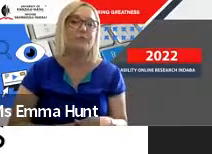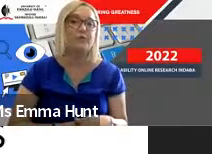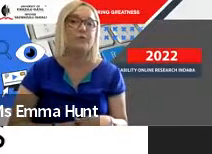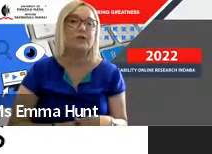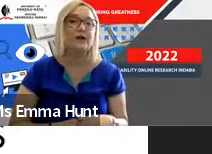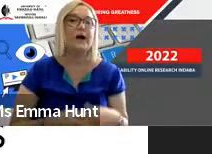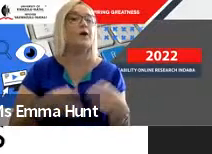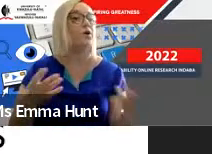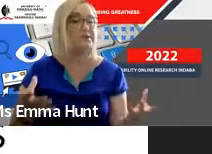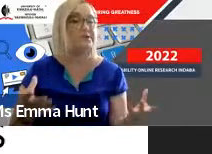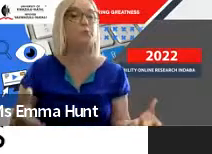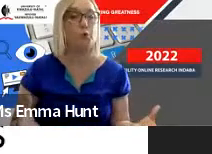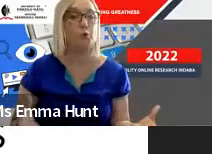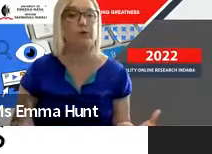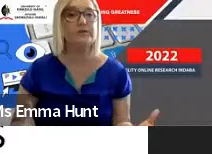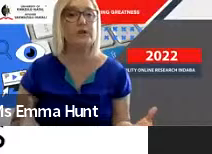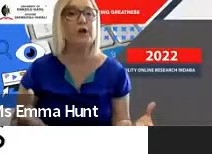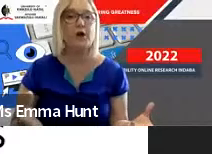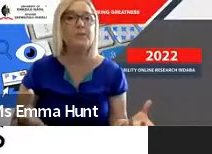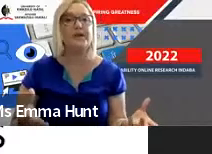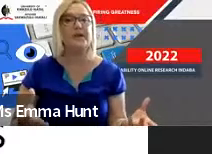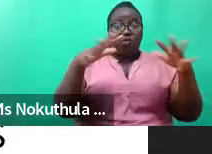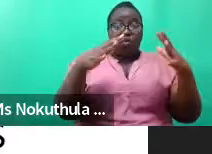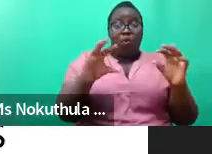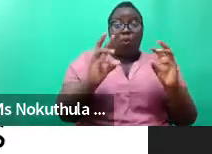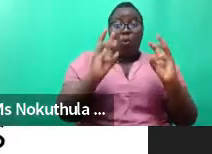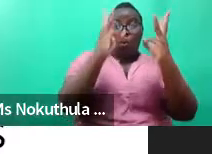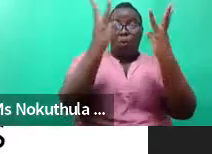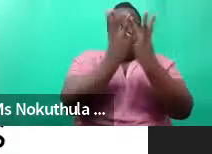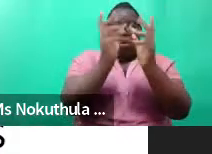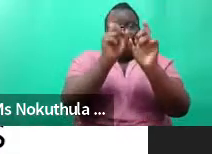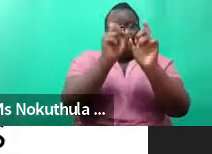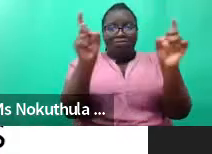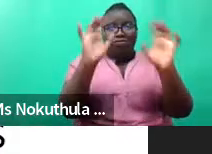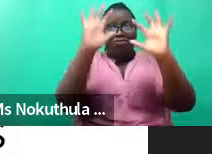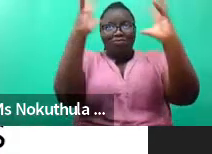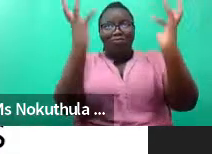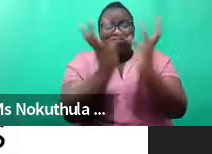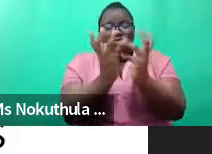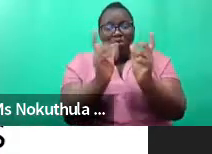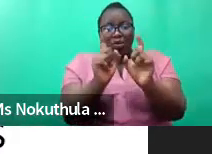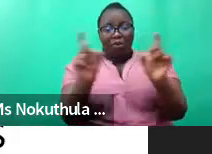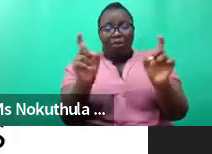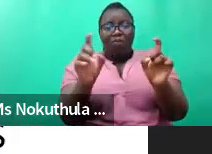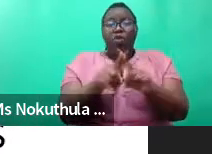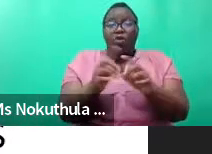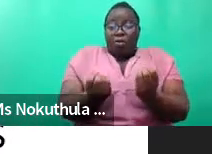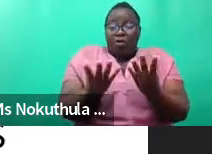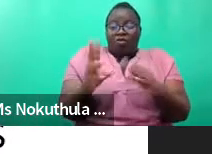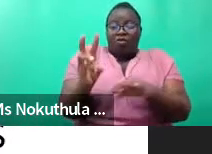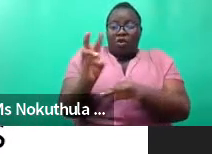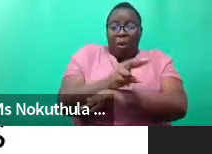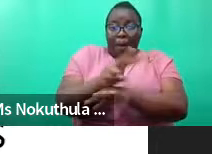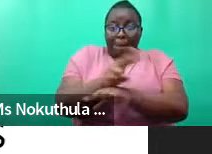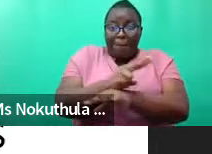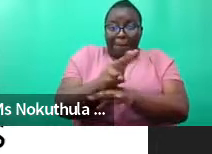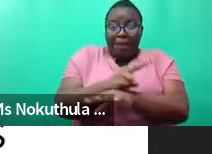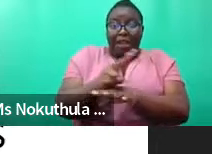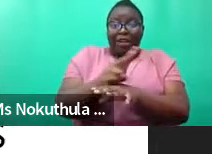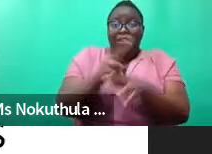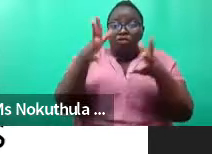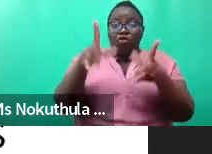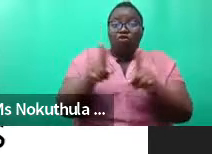to be helpful across the world. Globally, the provision of mentors and support groups and access to counseling